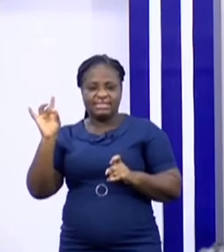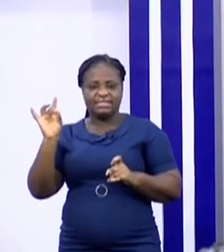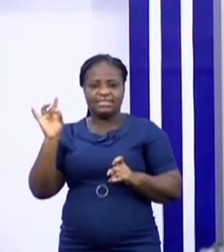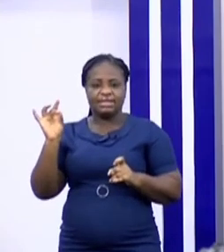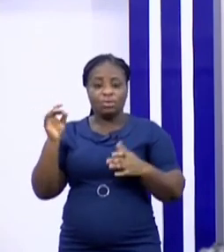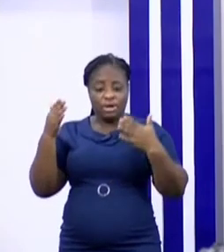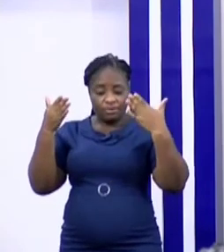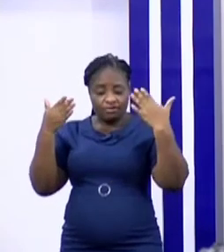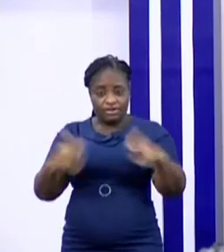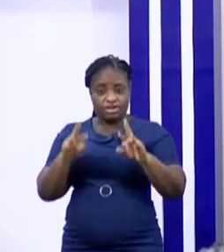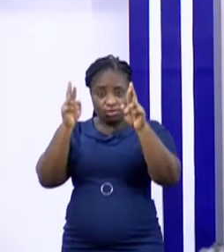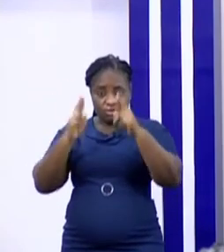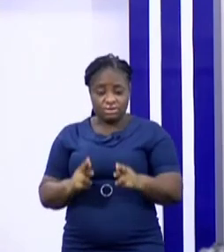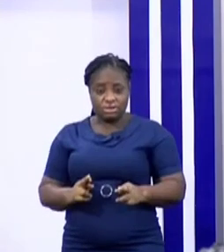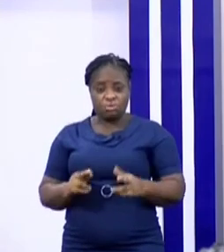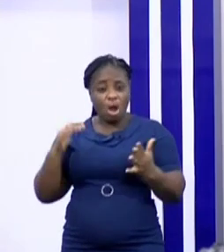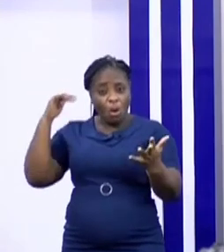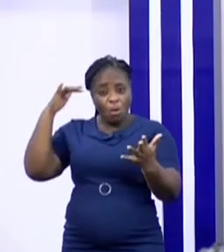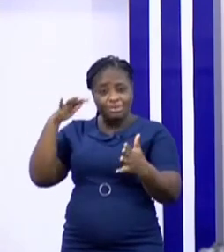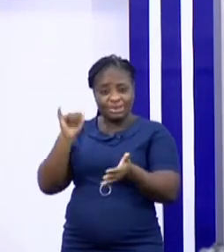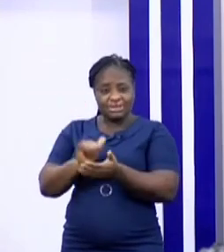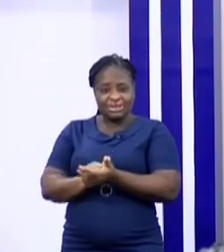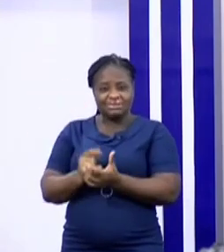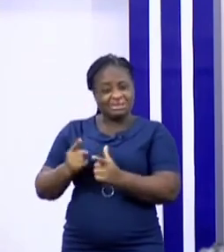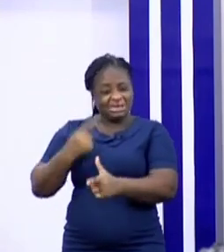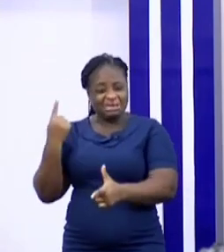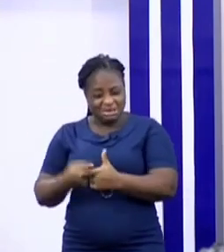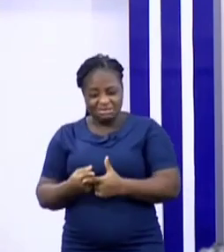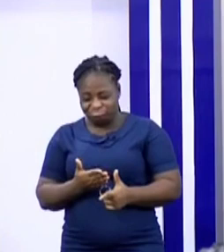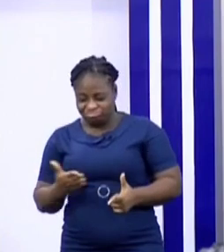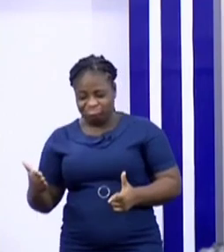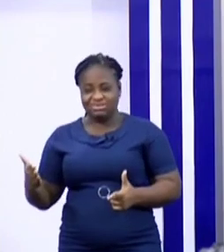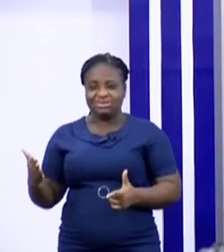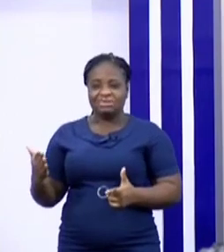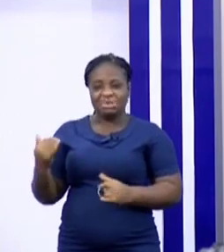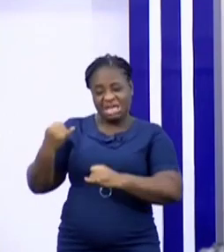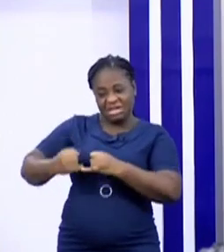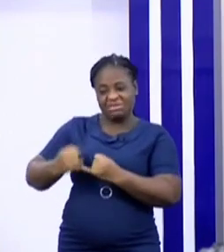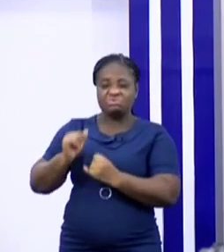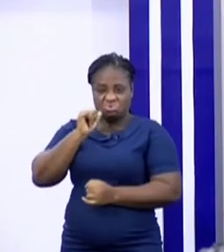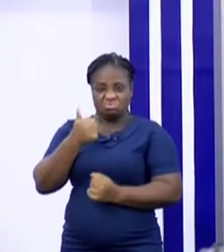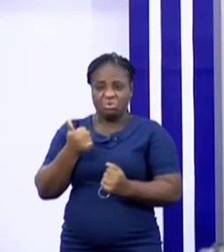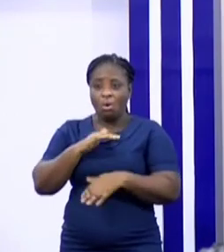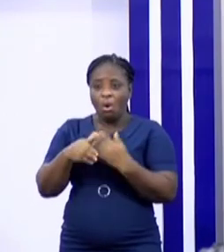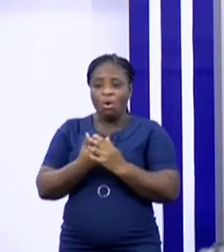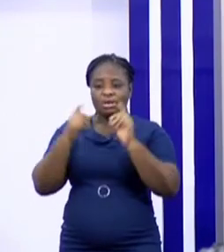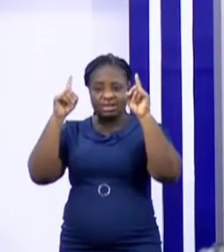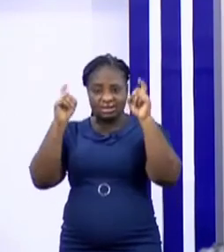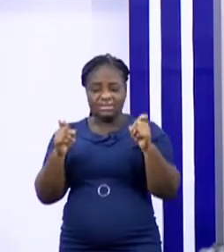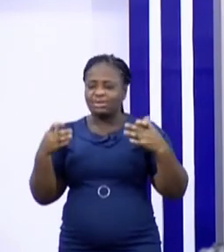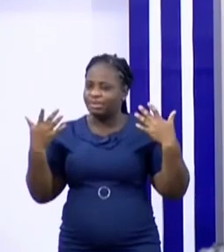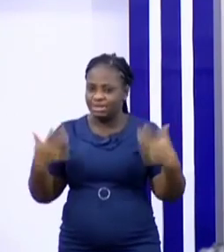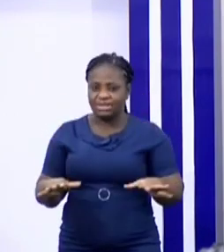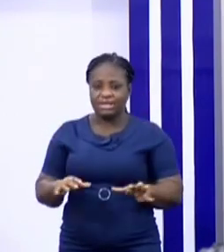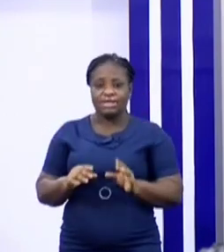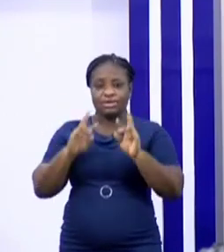then when the results are ready, we are hoping that within the next day, today, and probably by end of tomorrow, all the tests would have been done